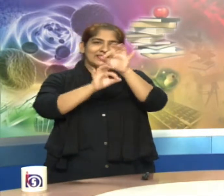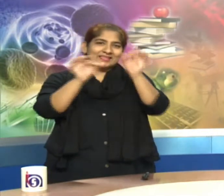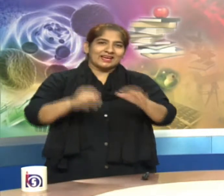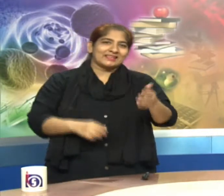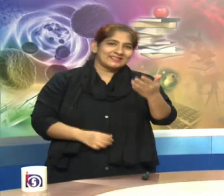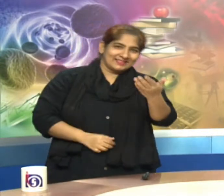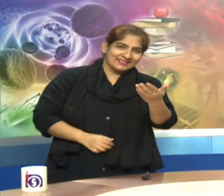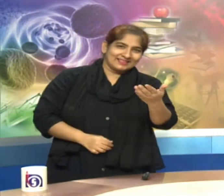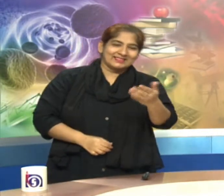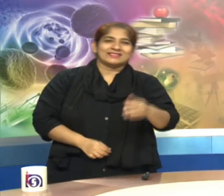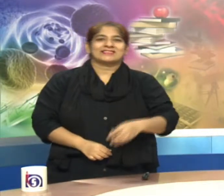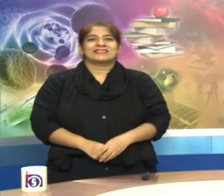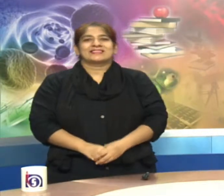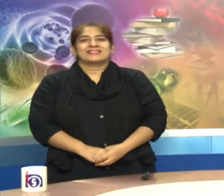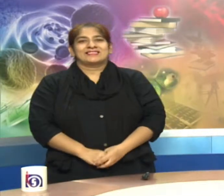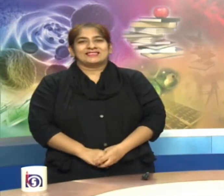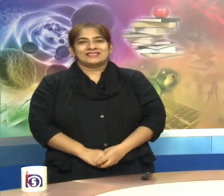Answer has already been discussed in the video.